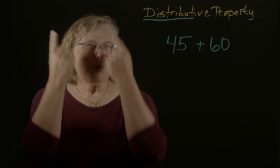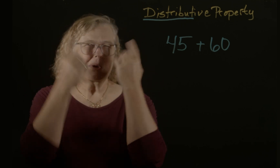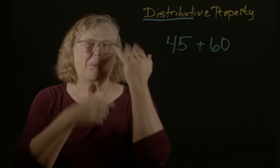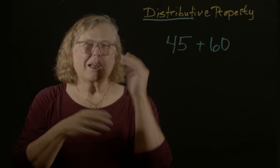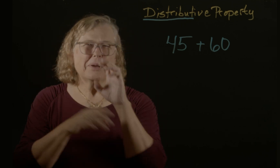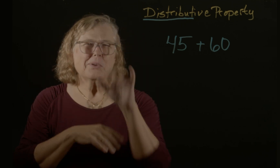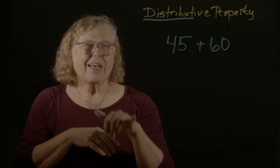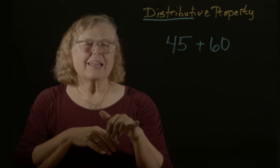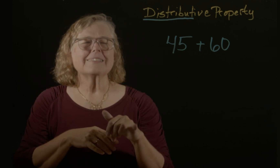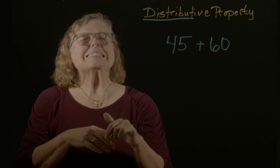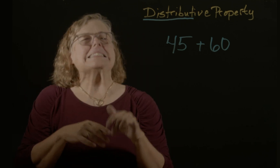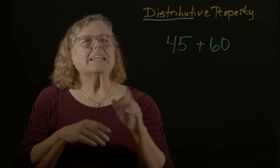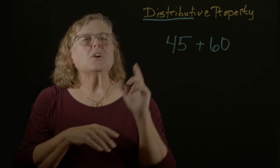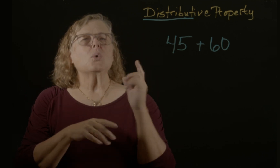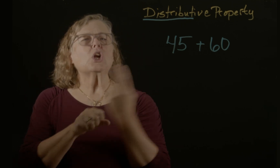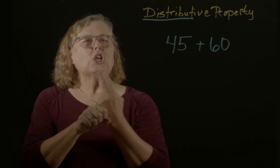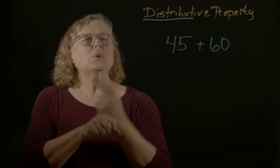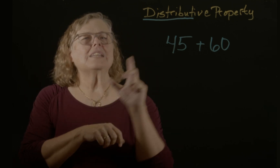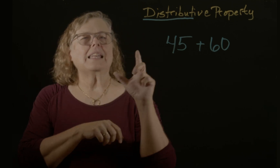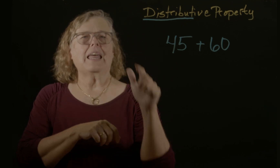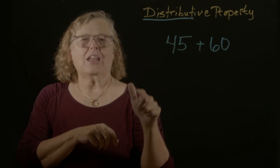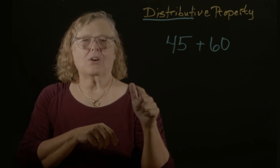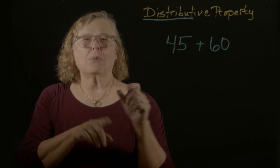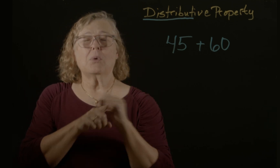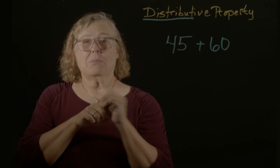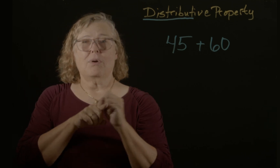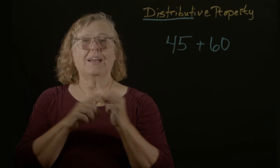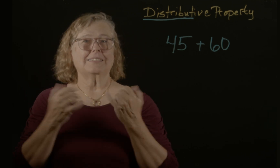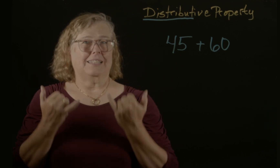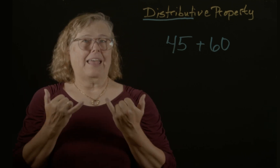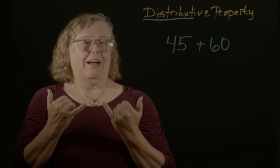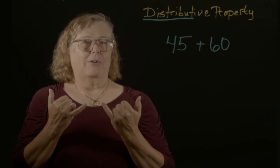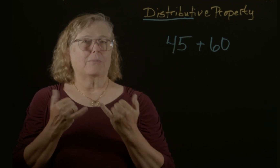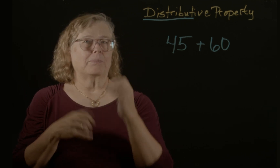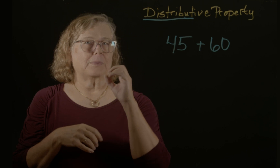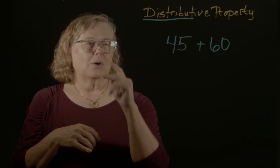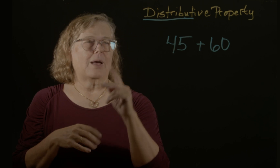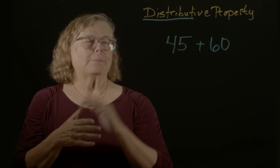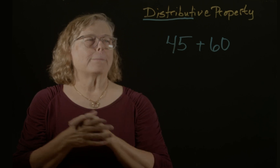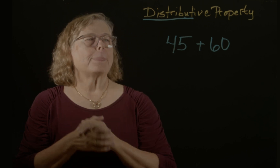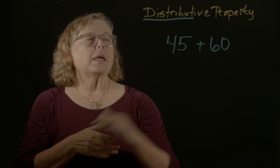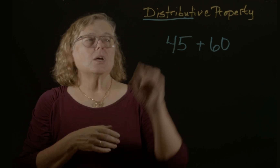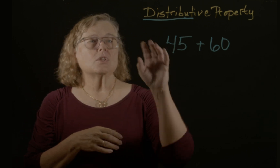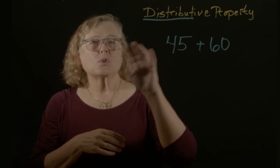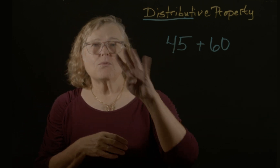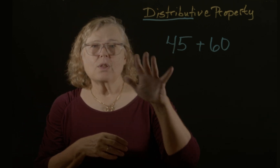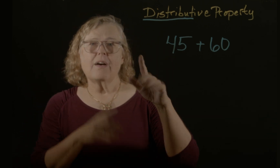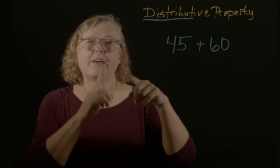so that maybe, if you're wondering why I do that, sometimes we just have to learn how to do it so we can use it later, okay? So we're practicing a